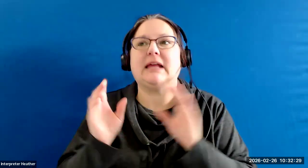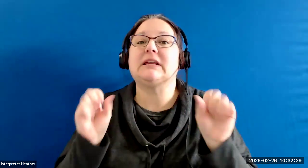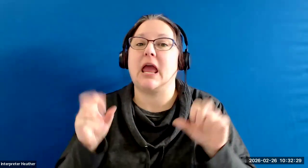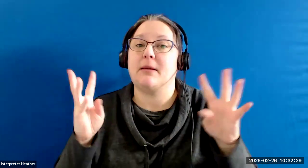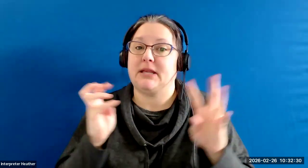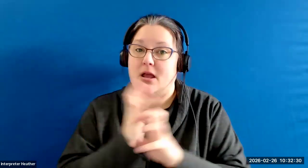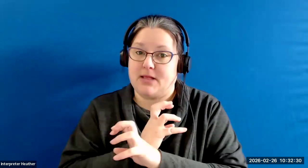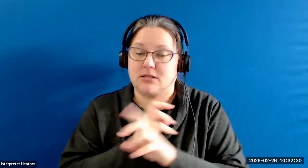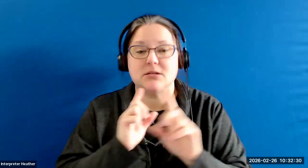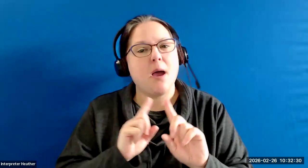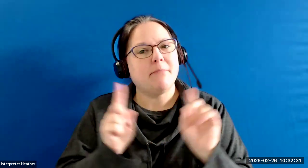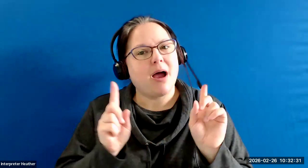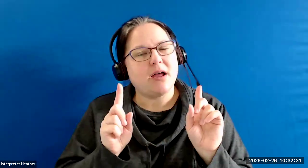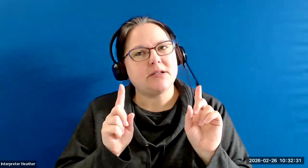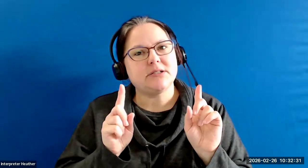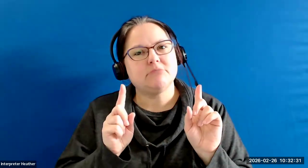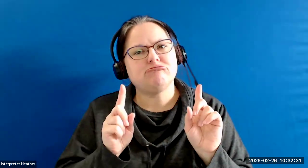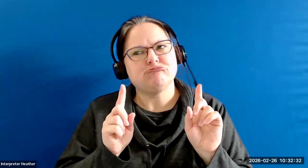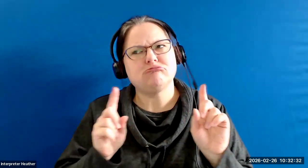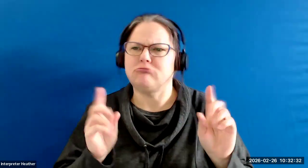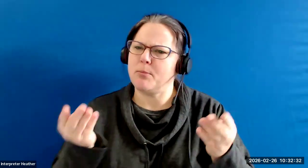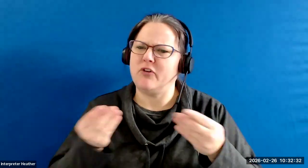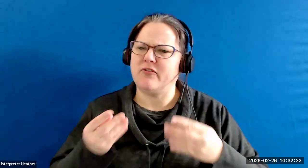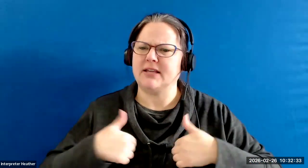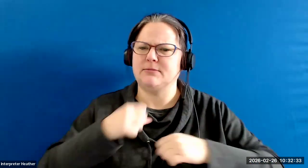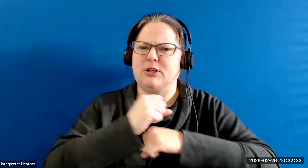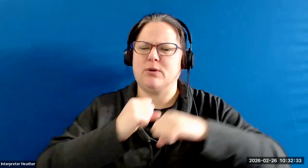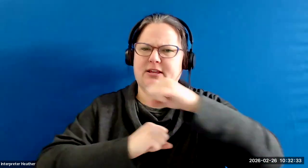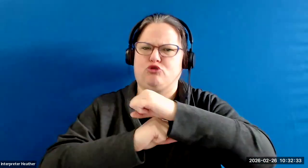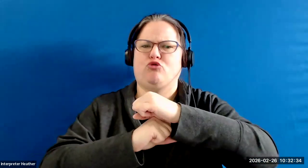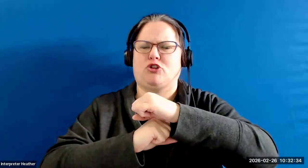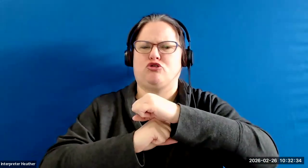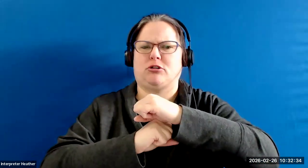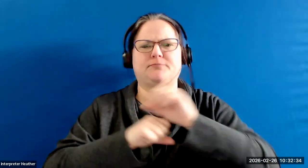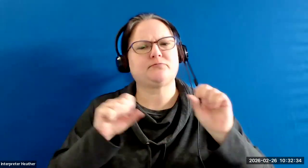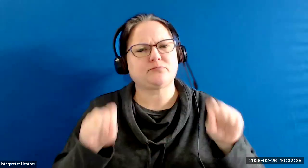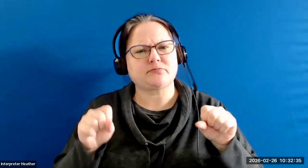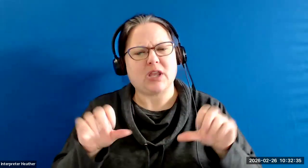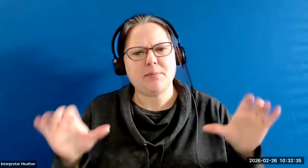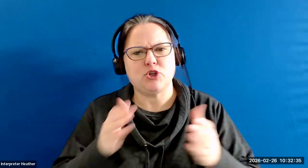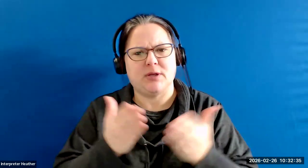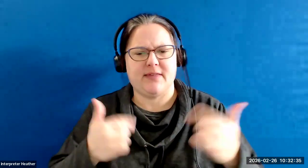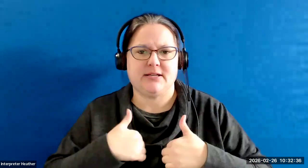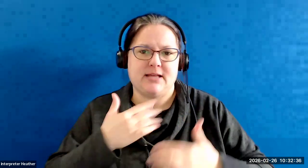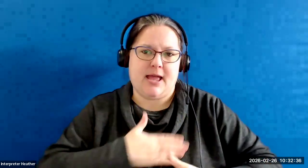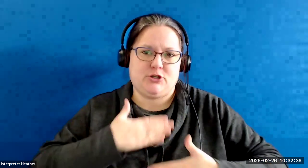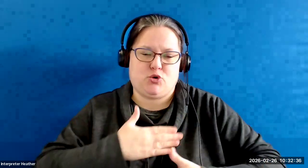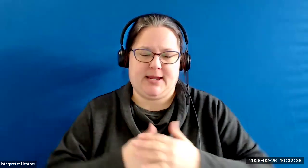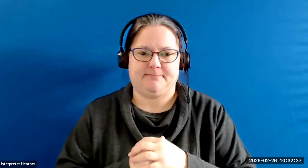complex, but it gives me the structure and grounding to be able to do all the things I enjoy